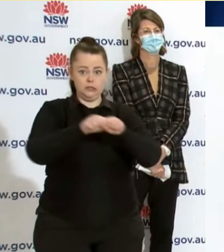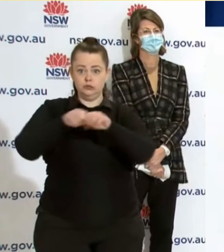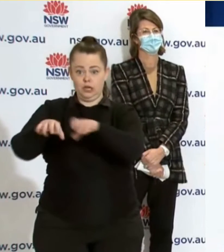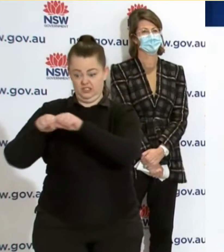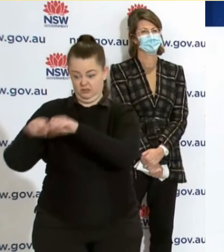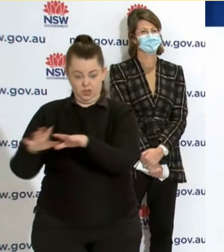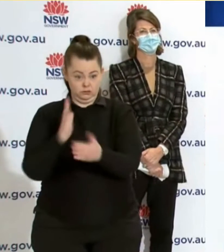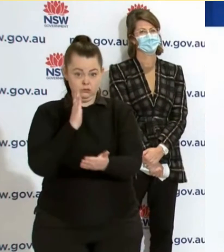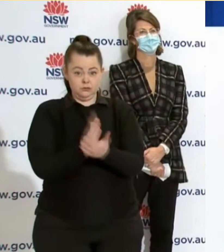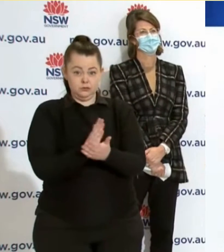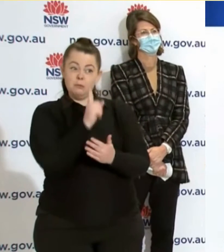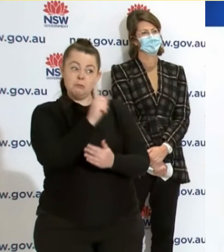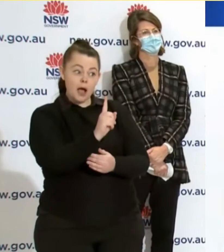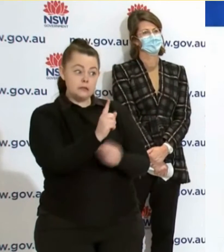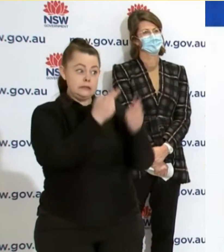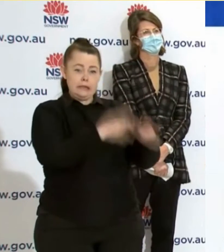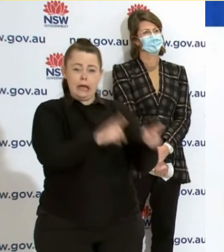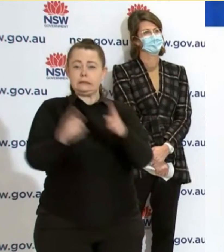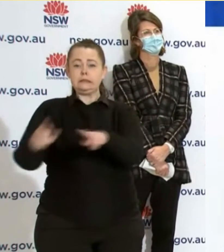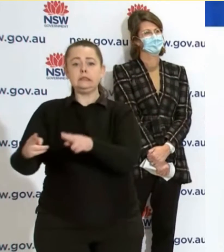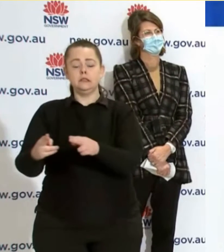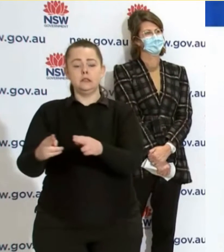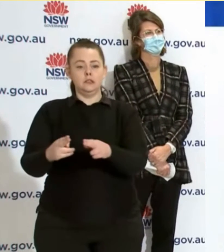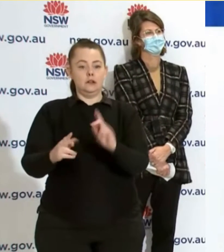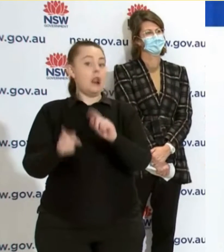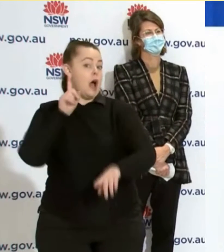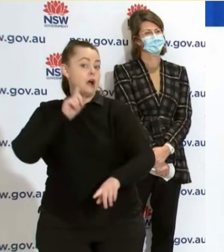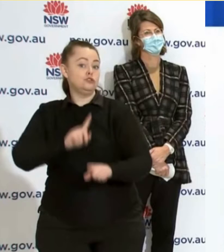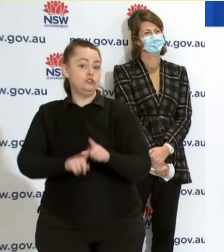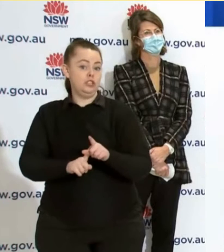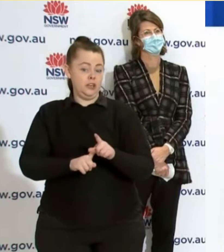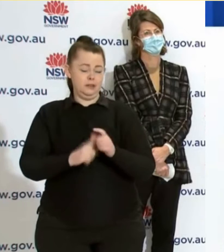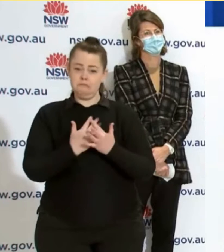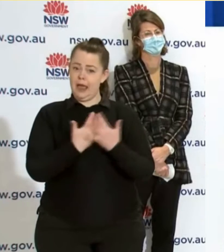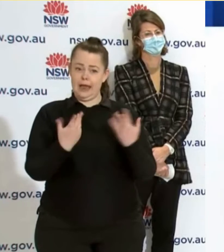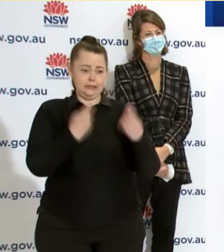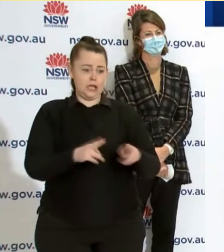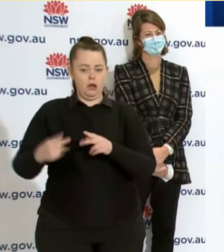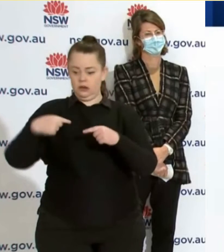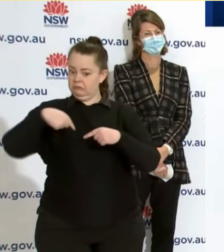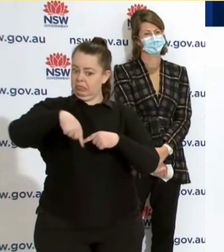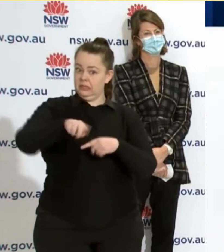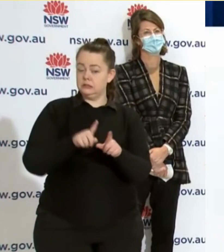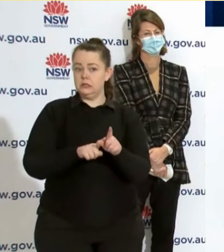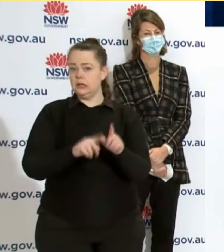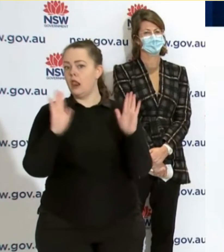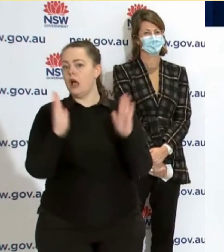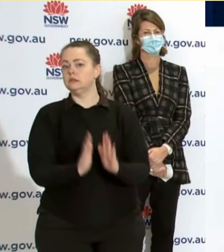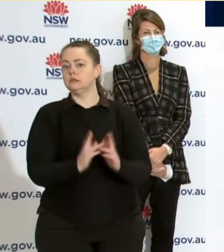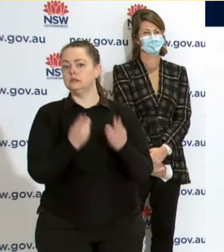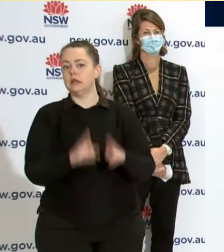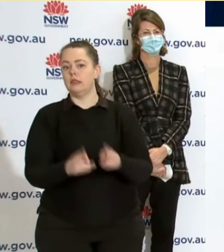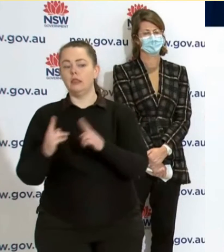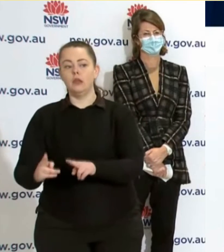rates in our aged care facilities that we've seen in earlier phases, where we've seen tragedy in those aged care facilities.